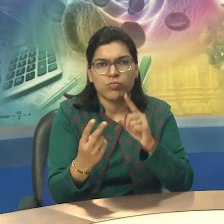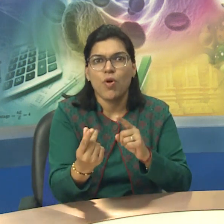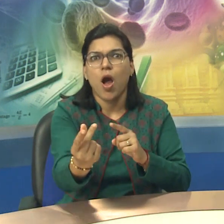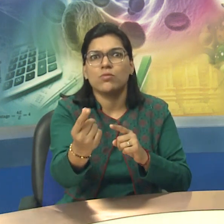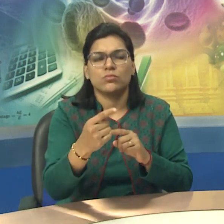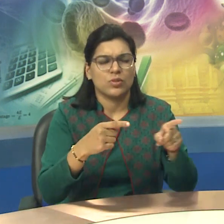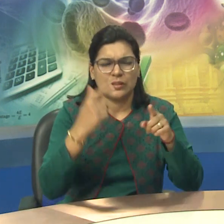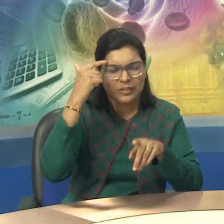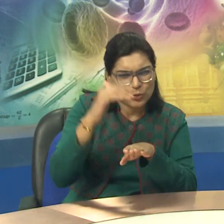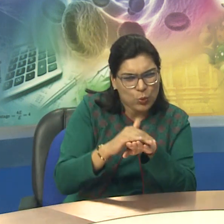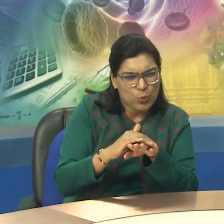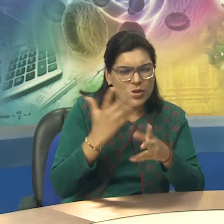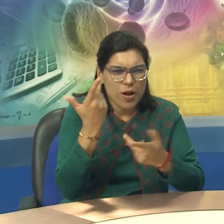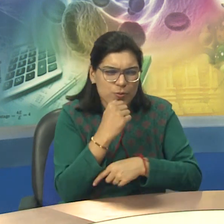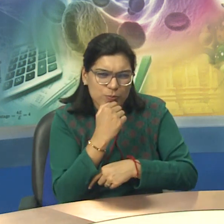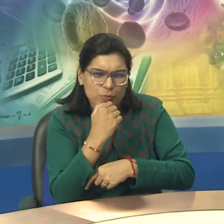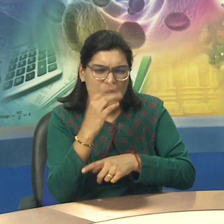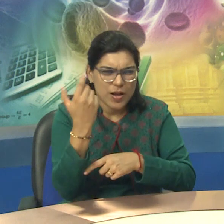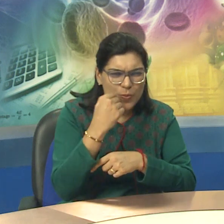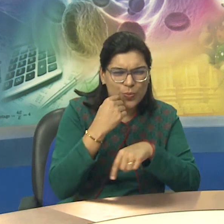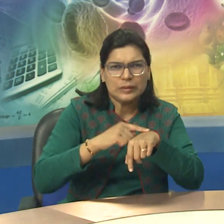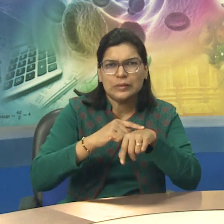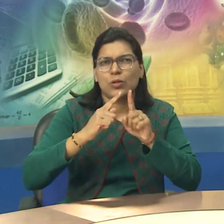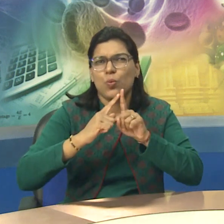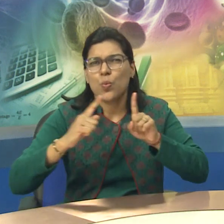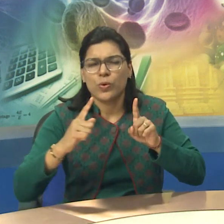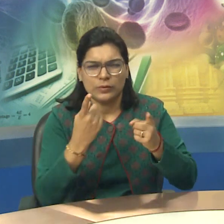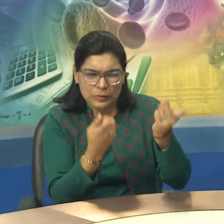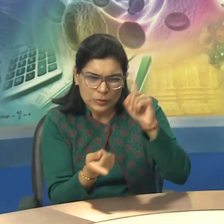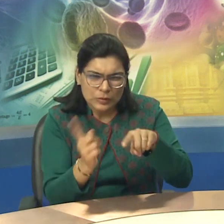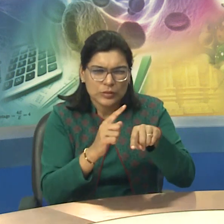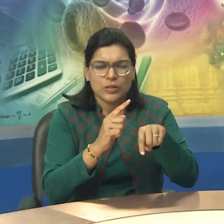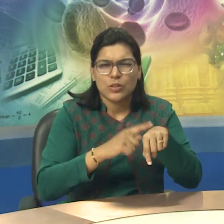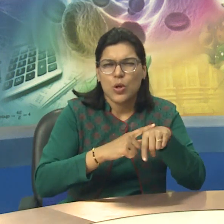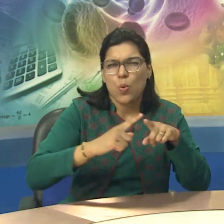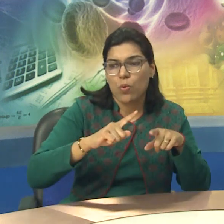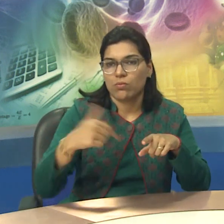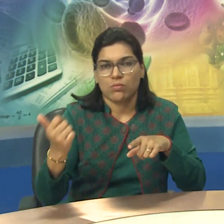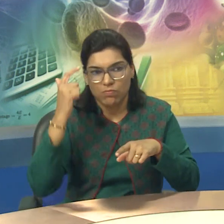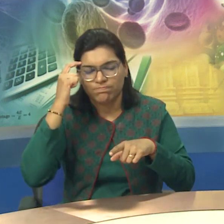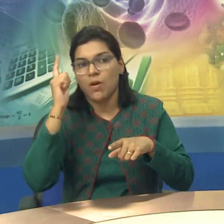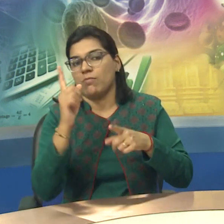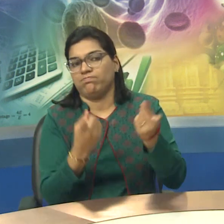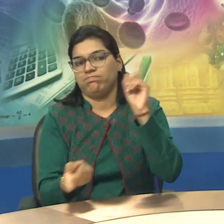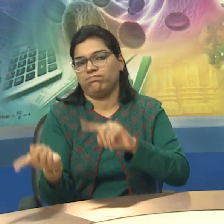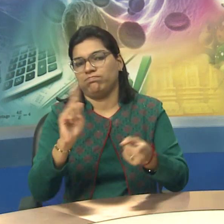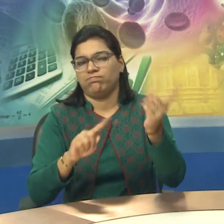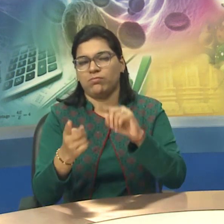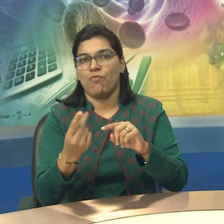doing any work efficiently by providing all the means and devoting all the time you have in that particular work is